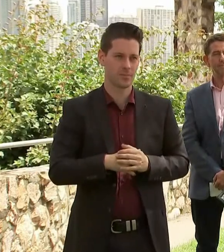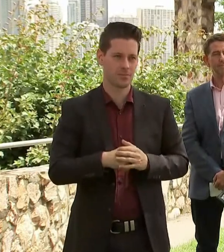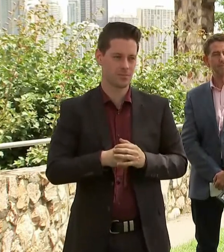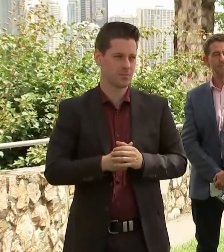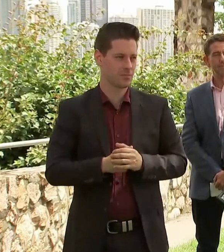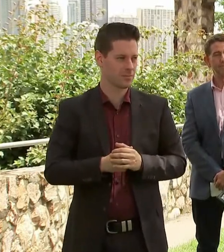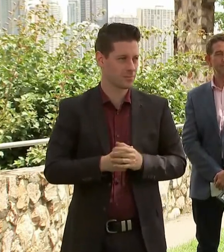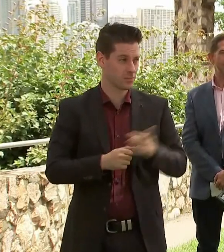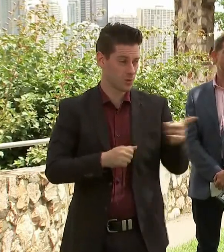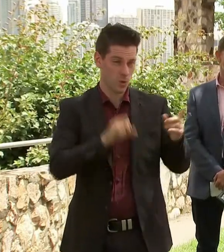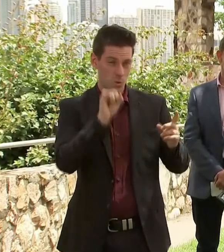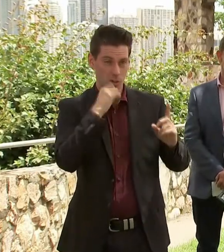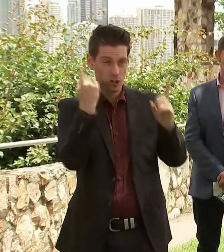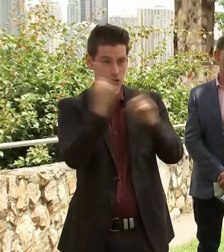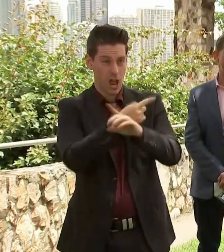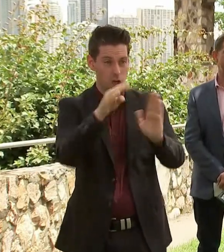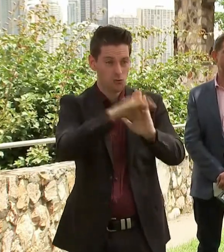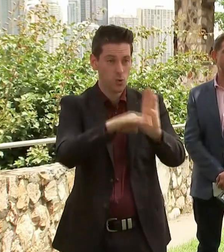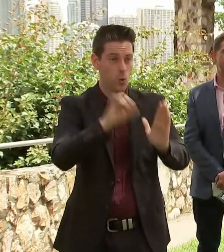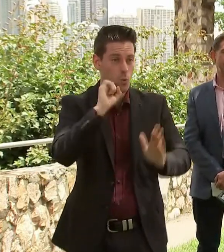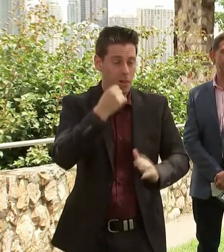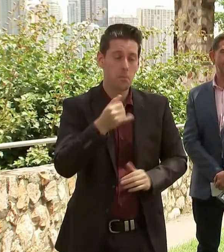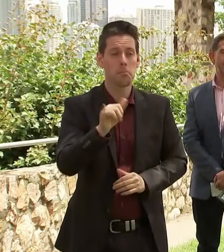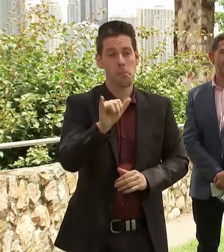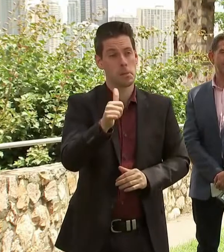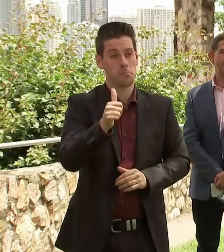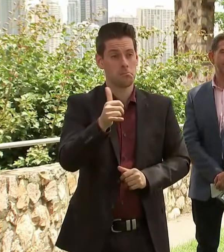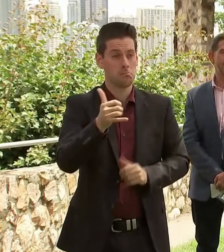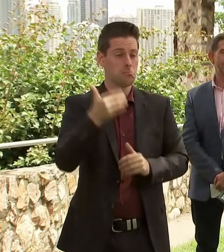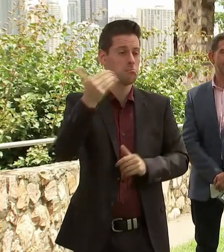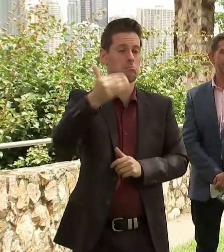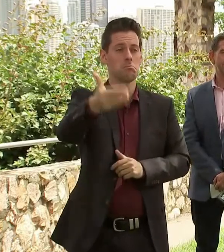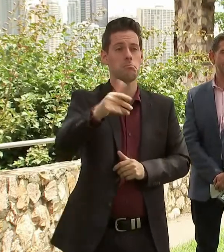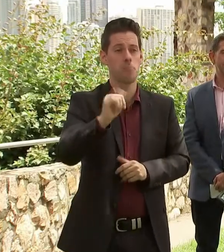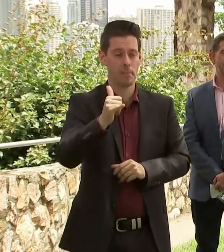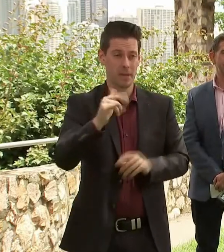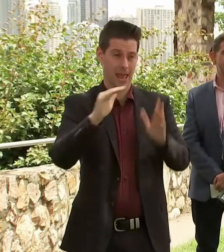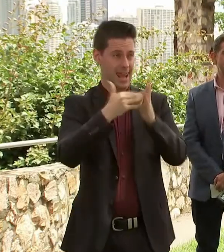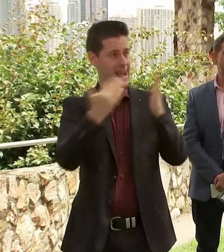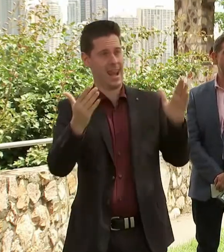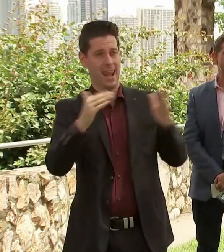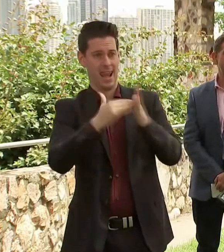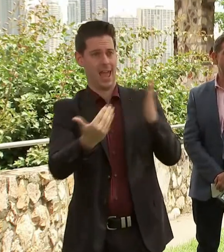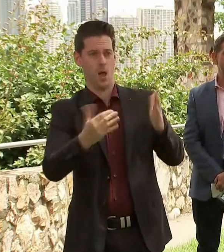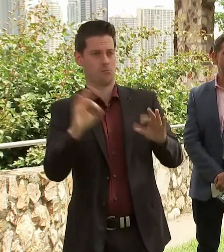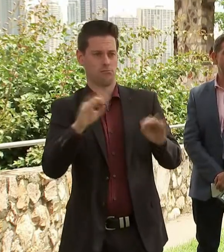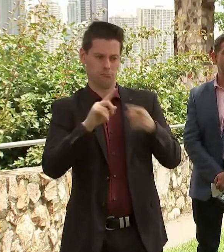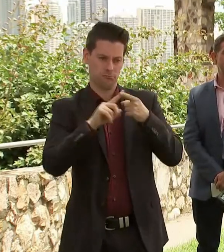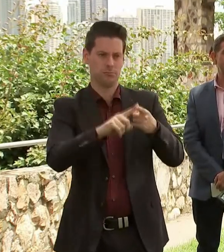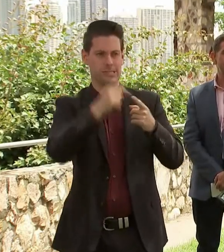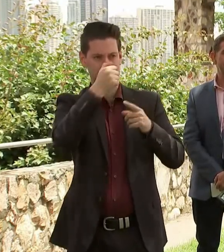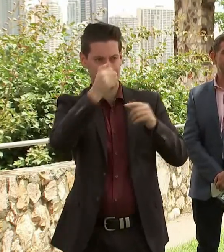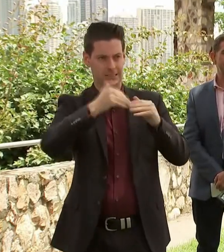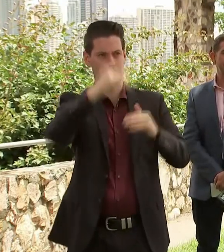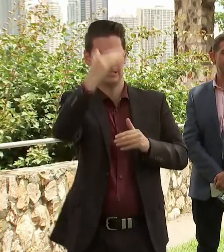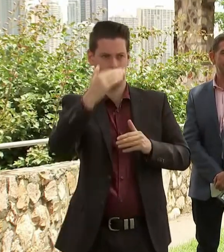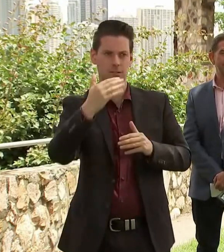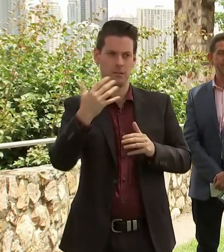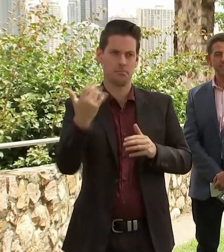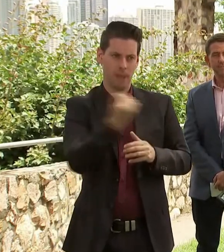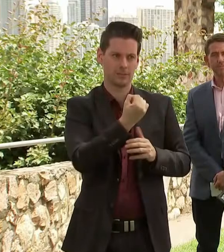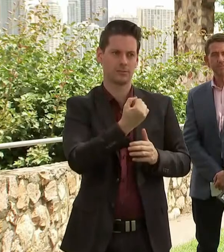over. Will that change at some point? Look, it may do, but I not aware of any discussion about that